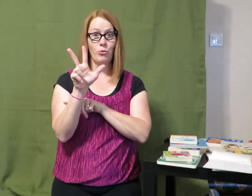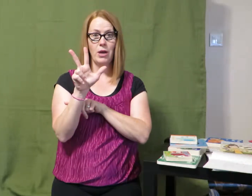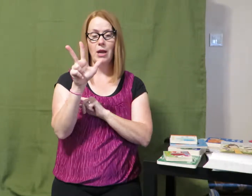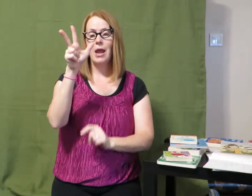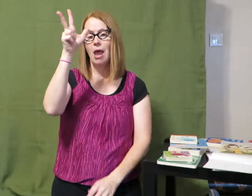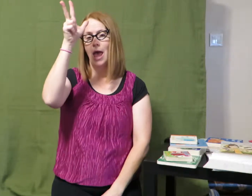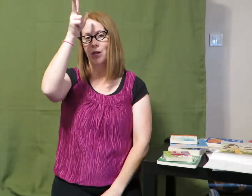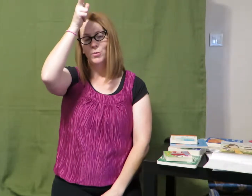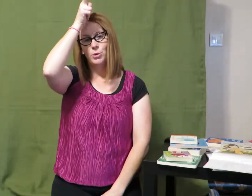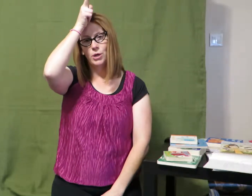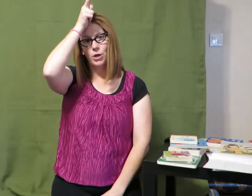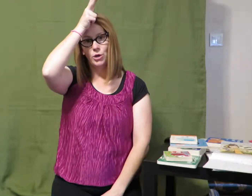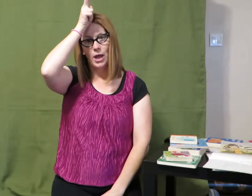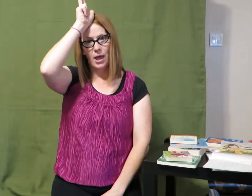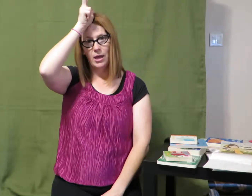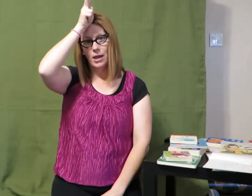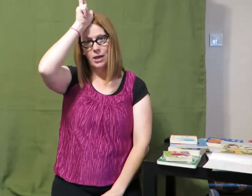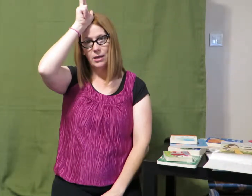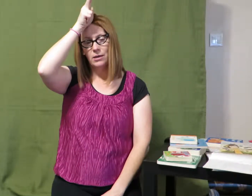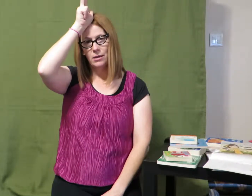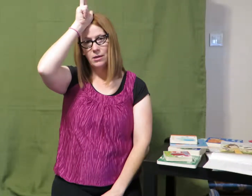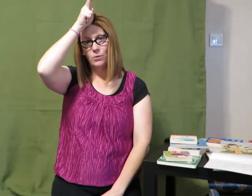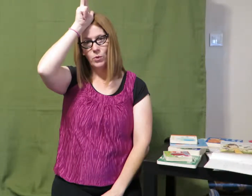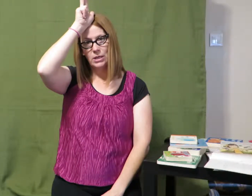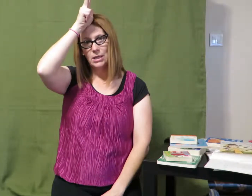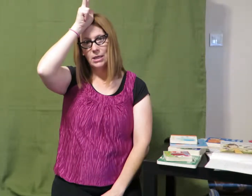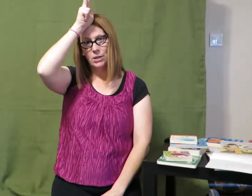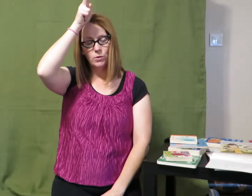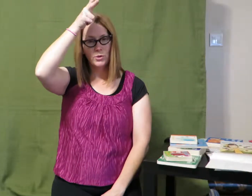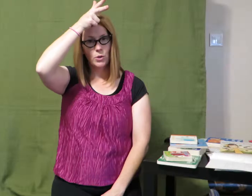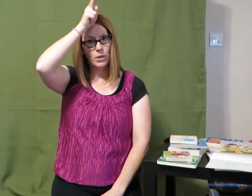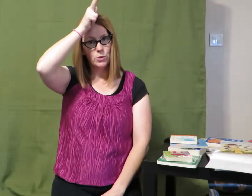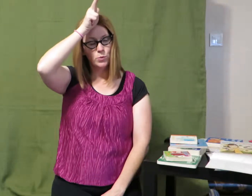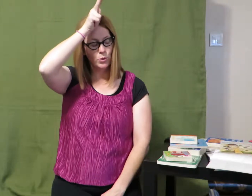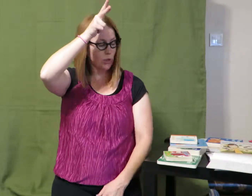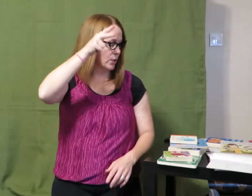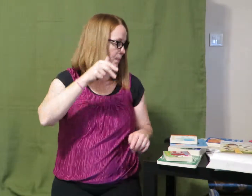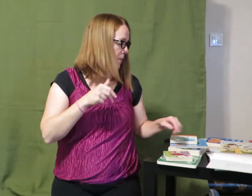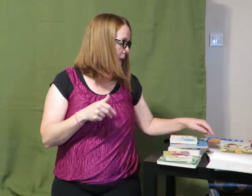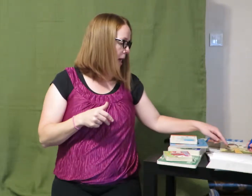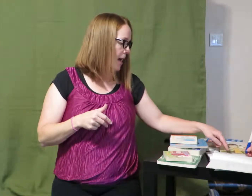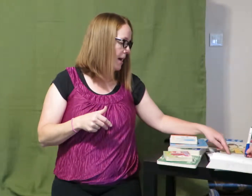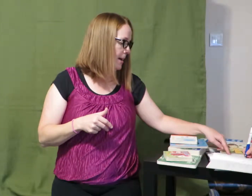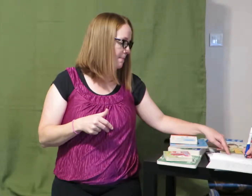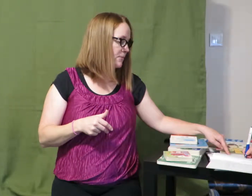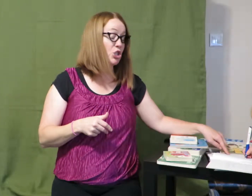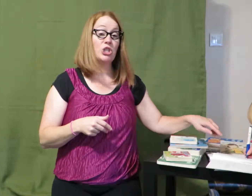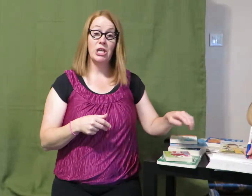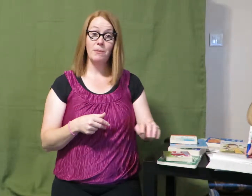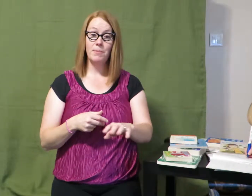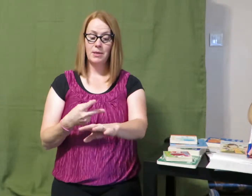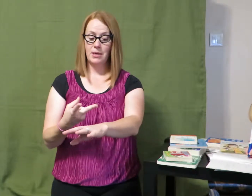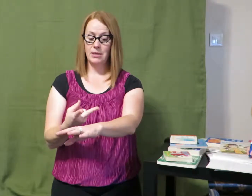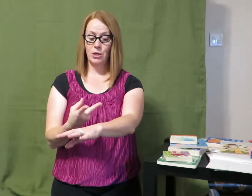three, and you put it on your head and wiggle it a little. So that's rooster. Sheep is going